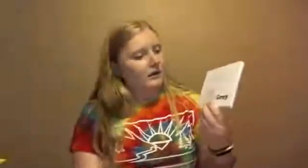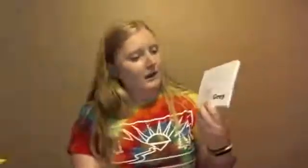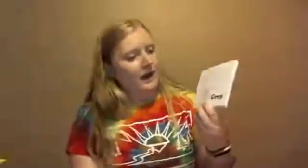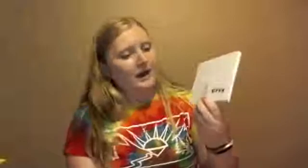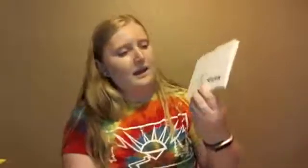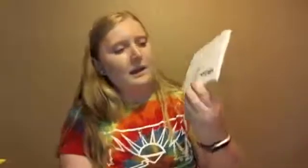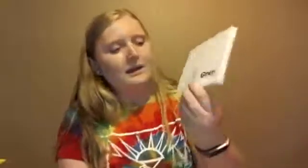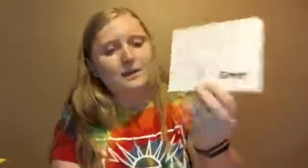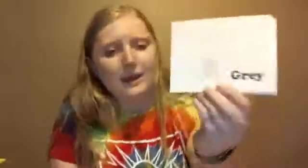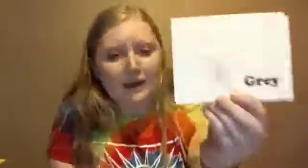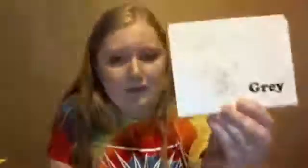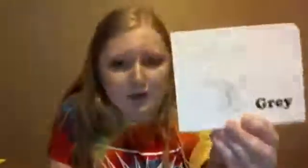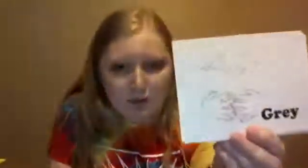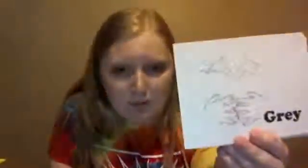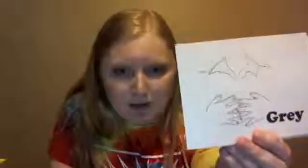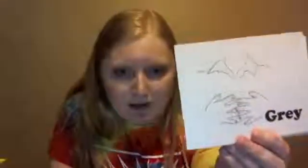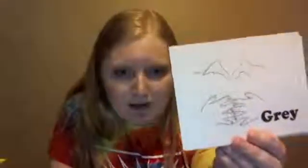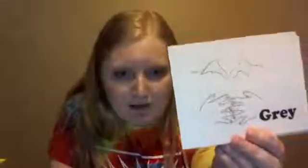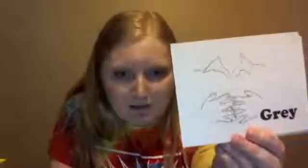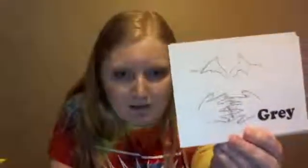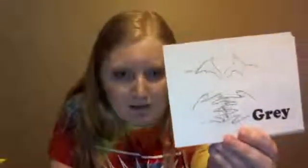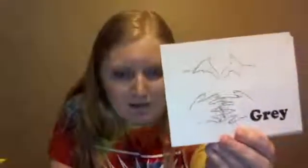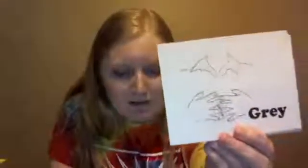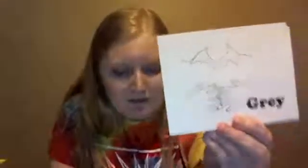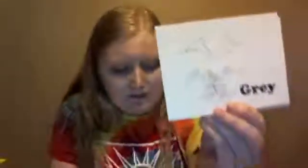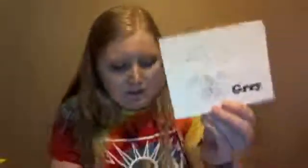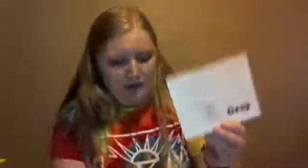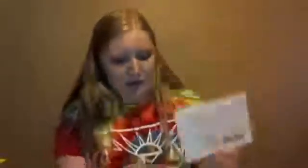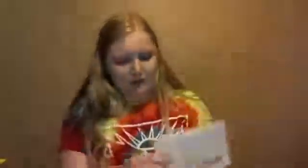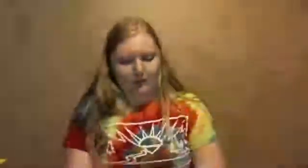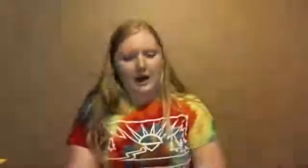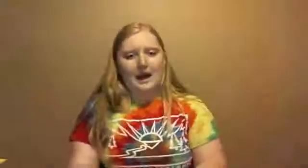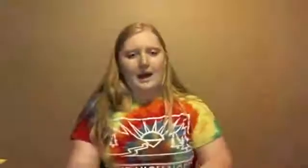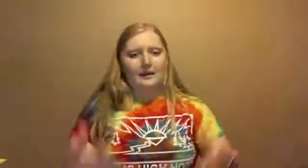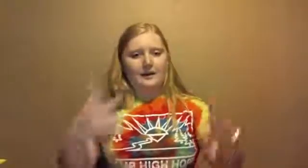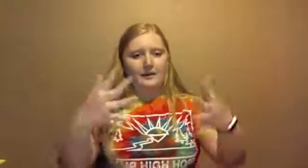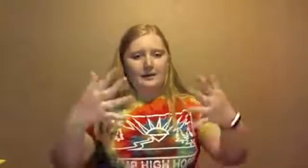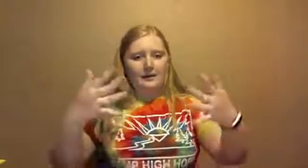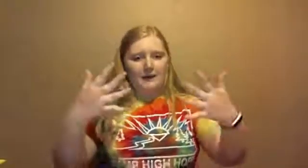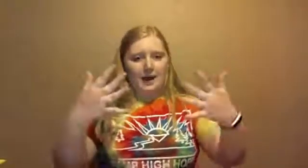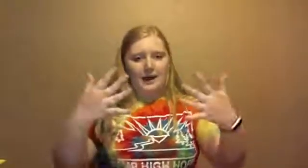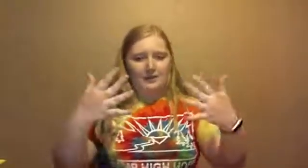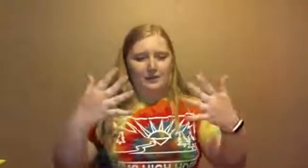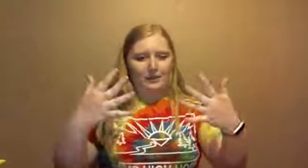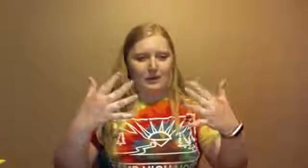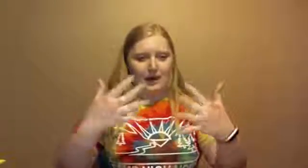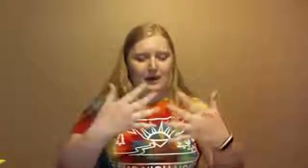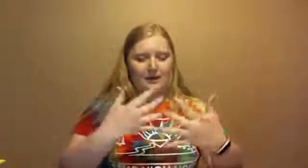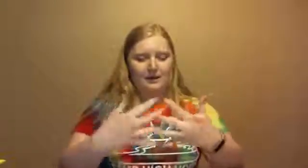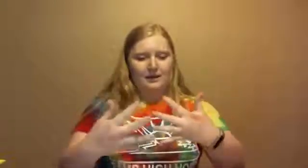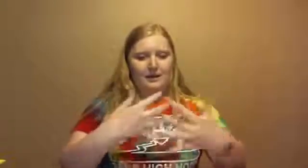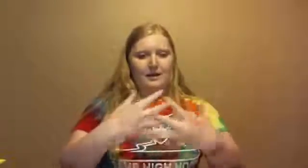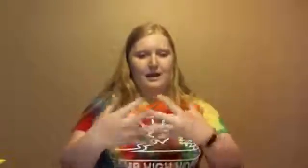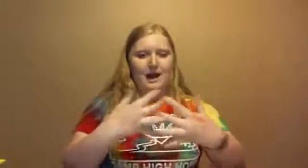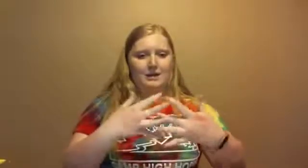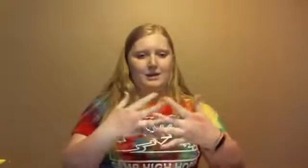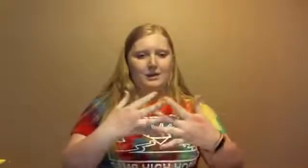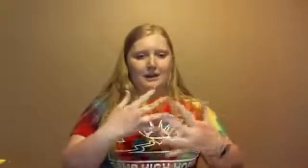Okay, and next we have gray. So with gray, you take both hands and you go like